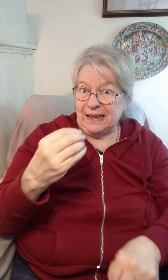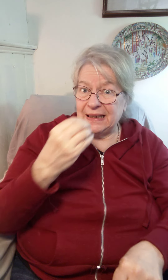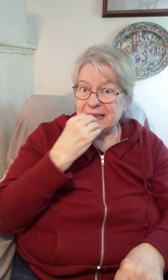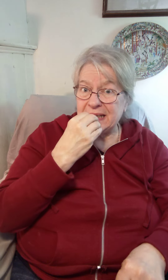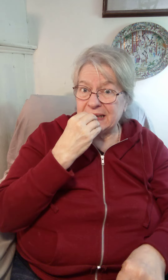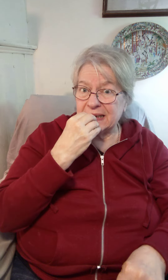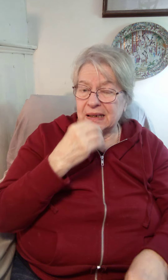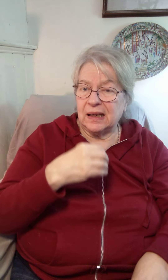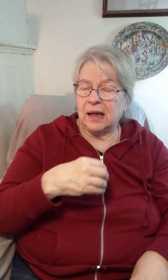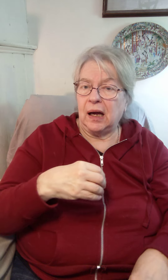Eat.